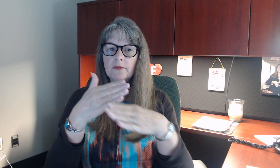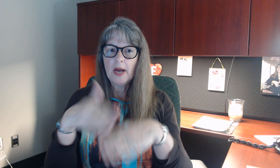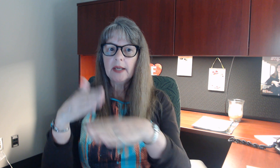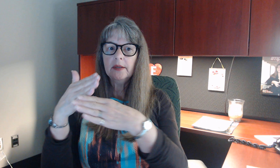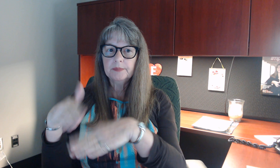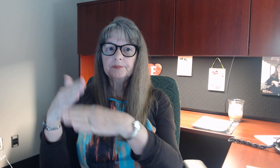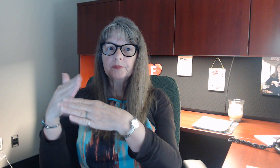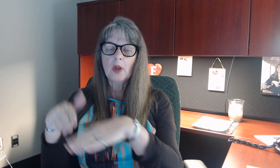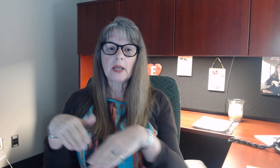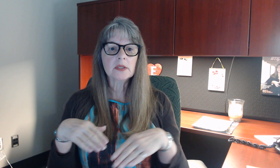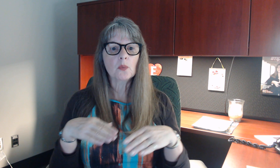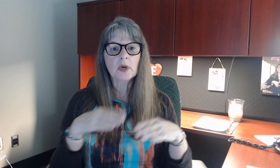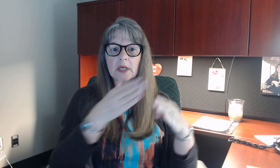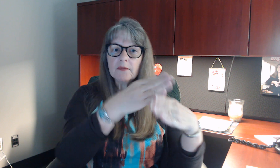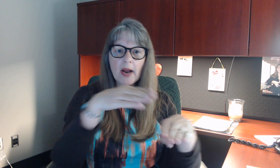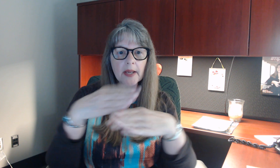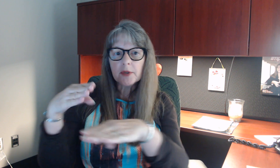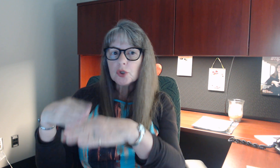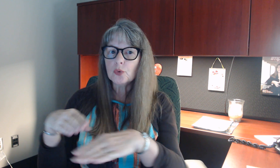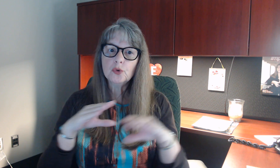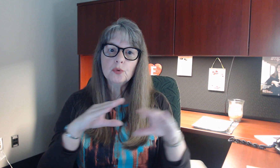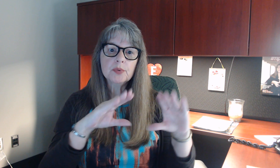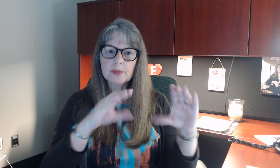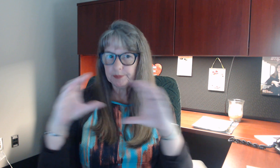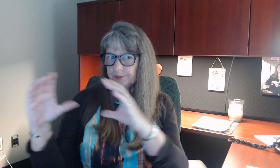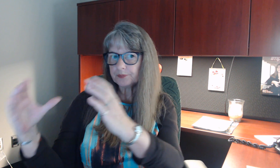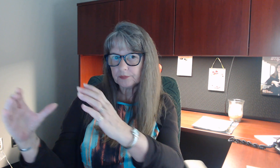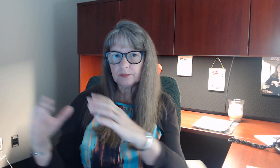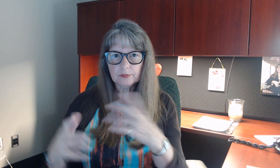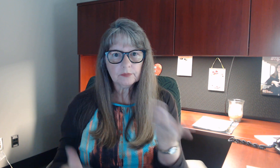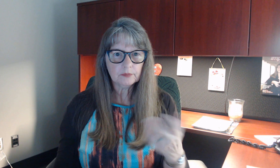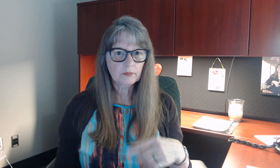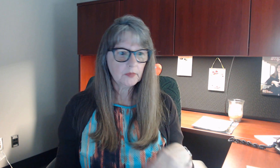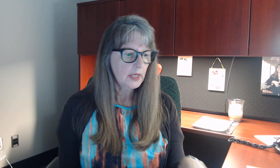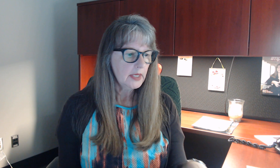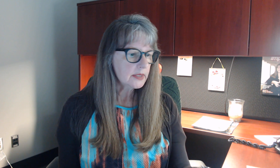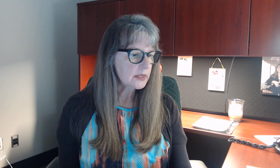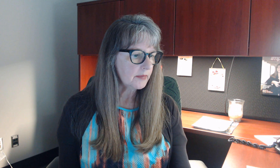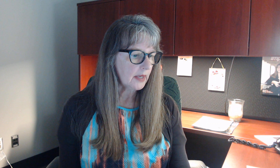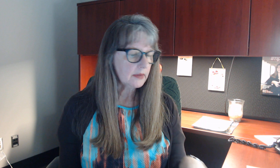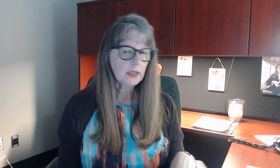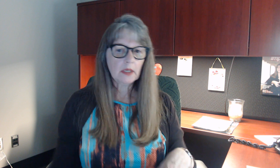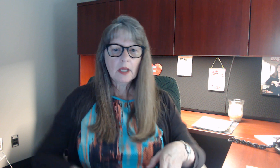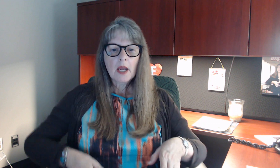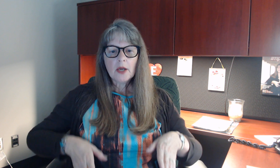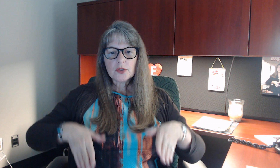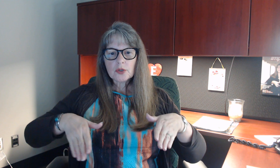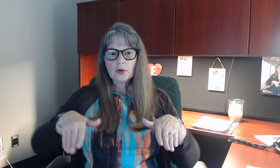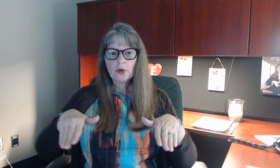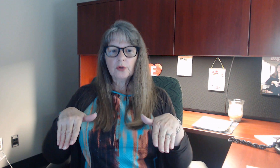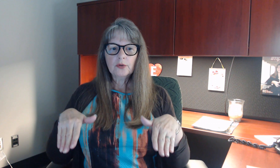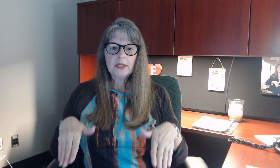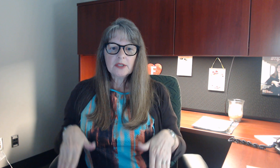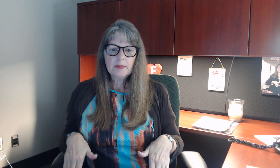divide. Okay, so we're going to divide up into groups. It's the same kind of thing. A skirt, and it's going to be down